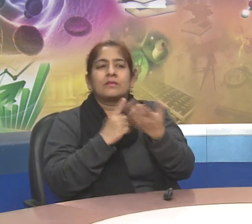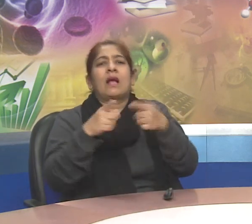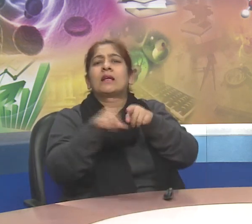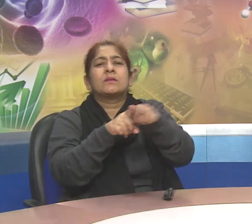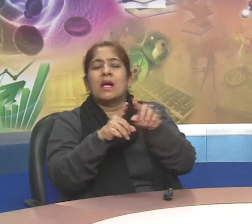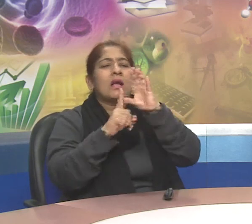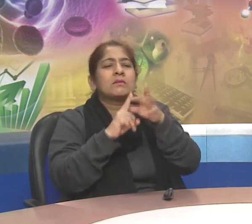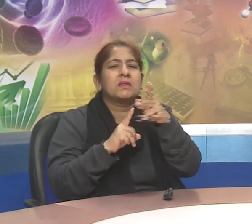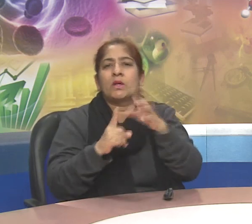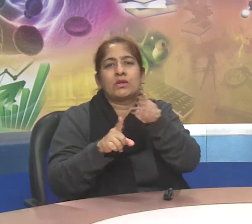Culture.